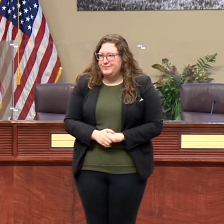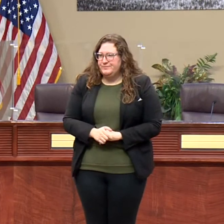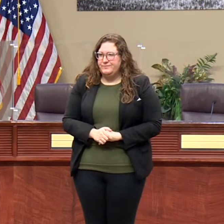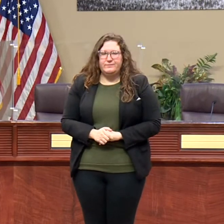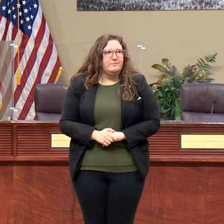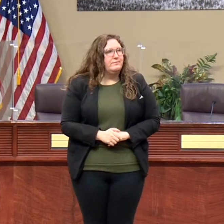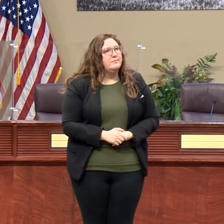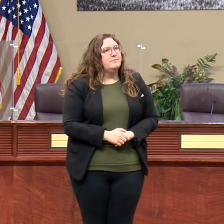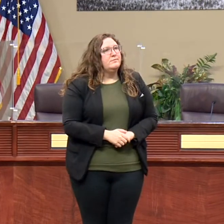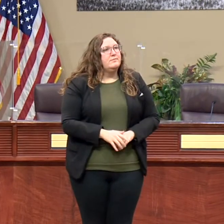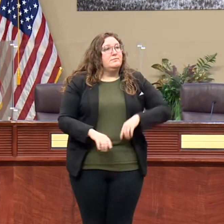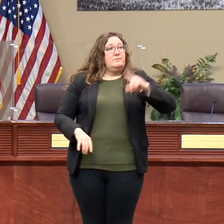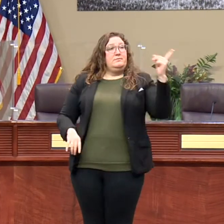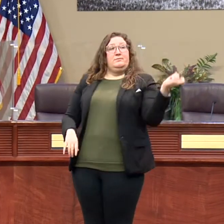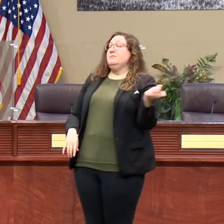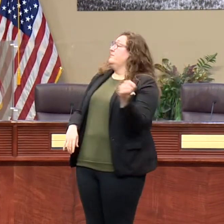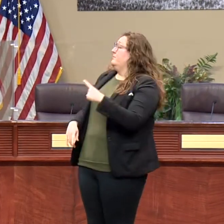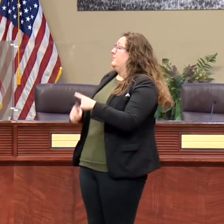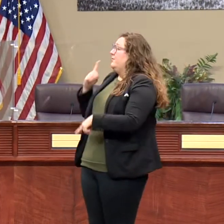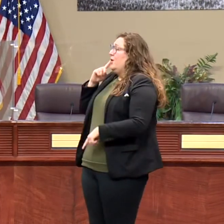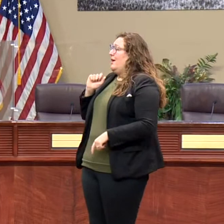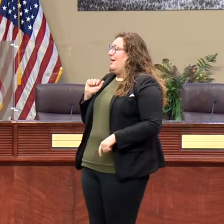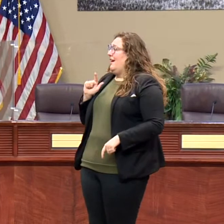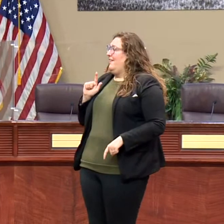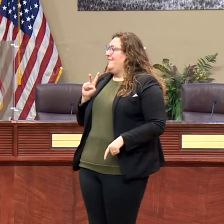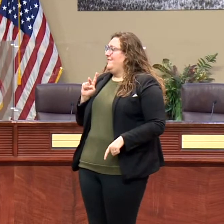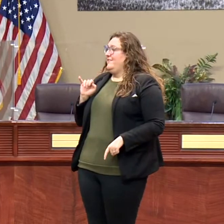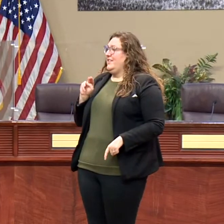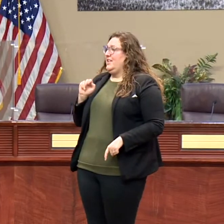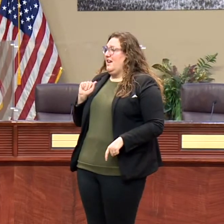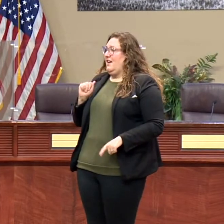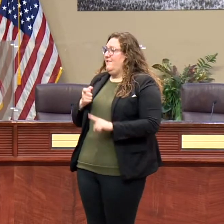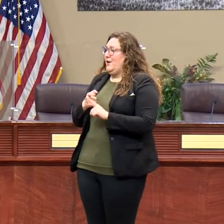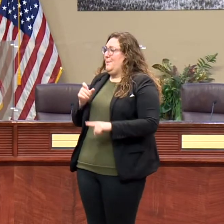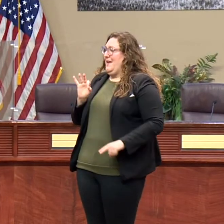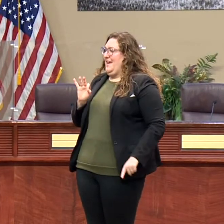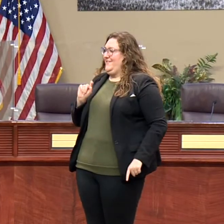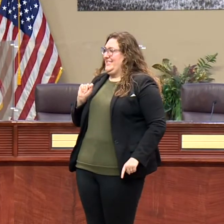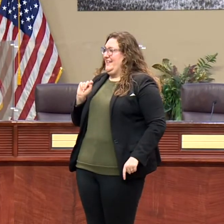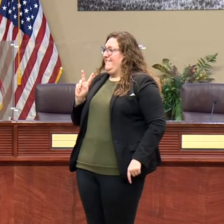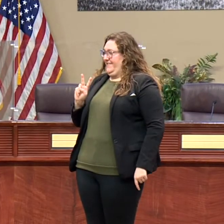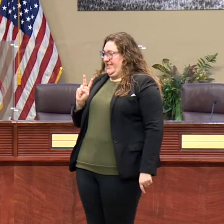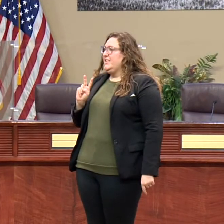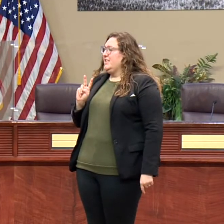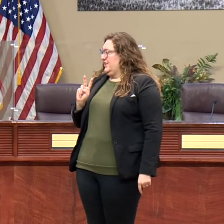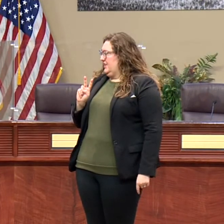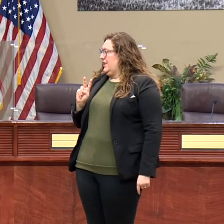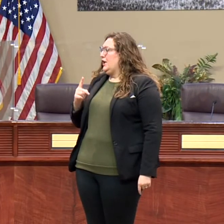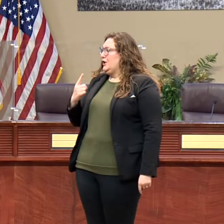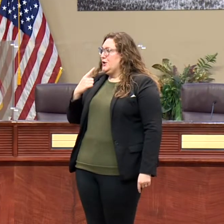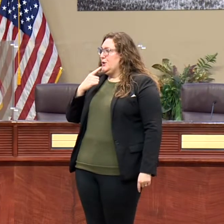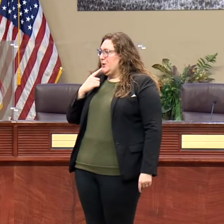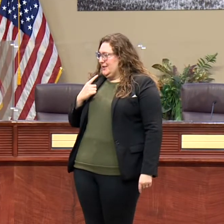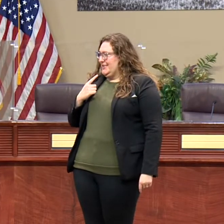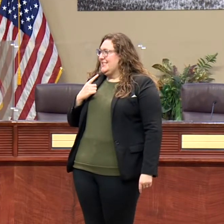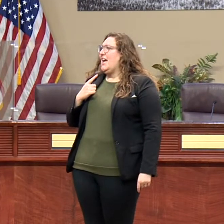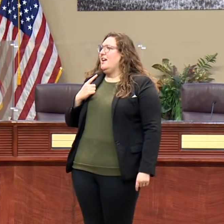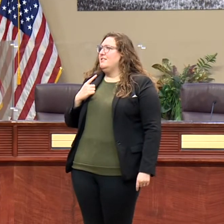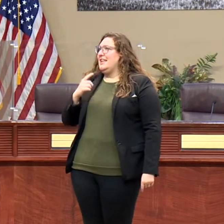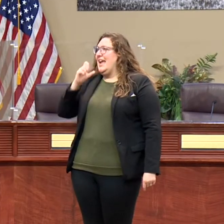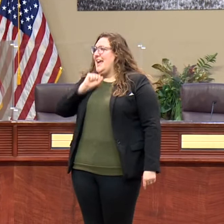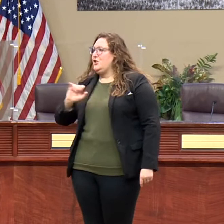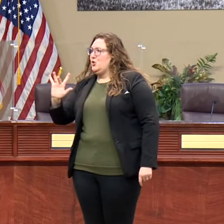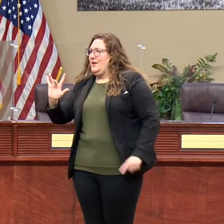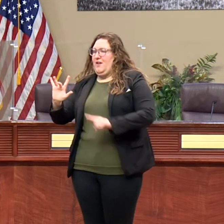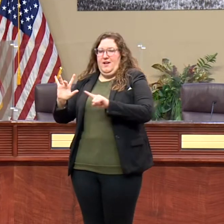This is for Alvina as well. Angela Jacobs, WFTV. You mentioned the majority of new cases coming from the 25 to 44